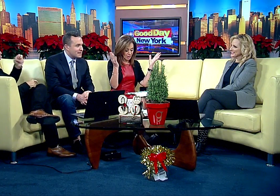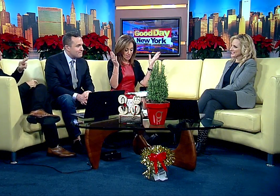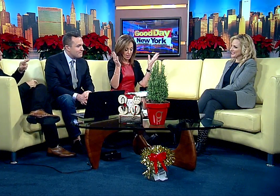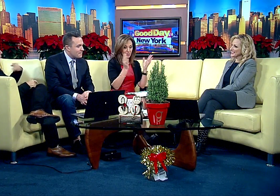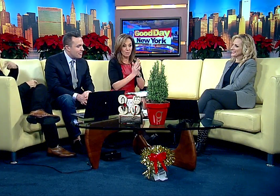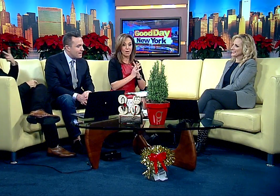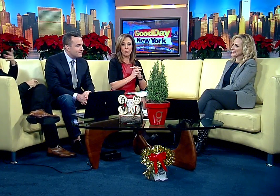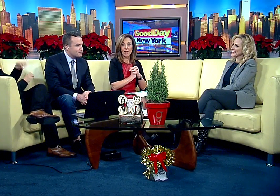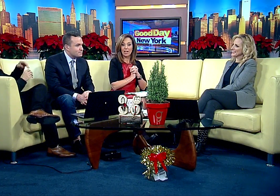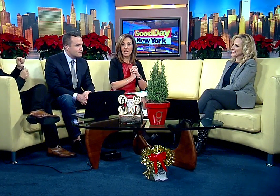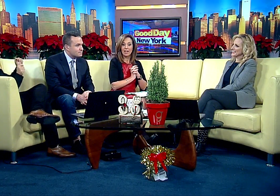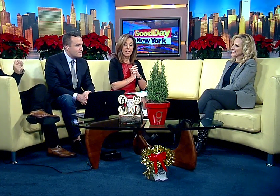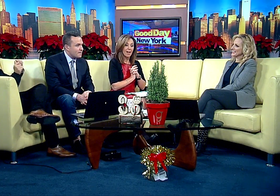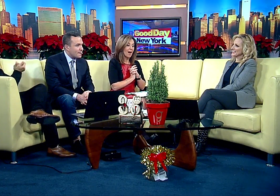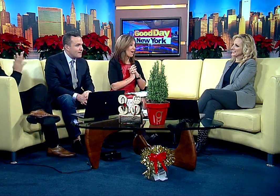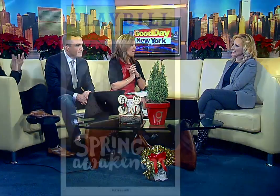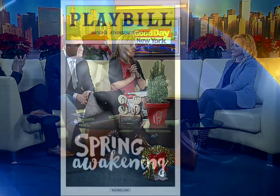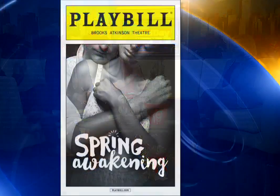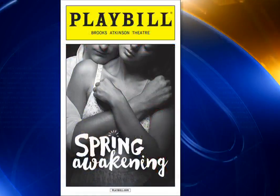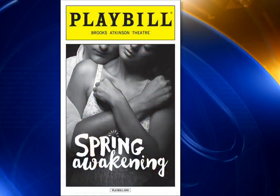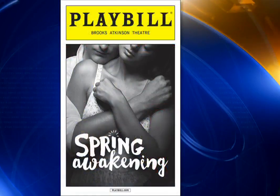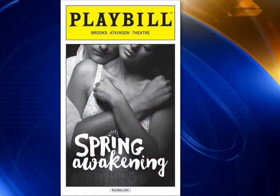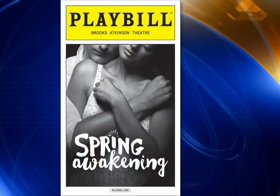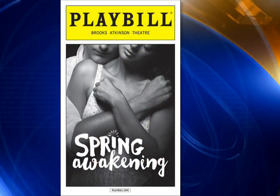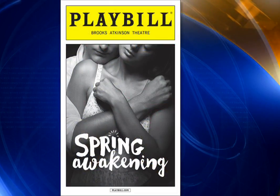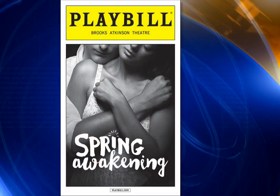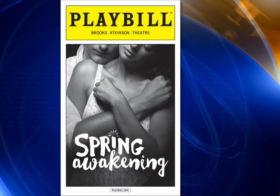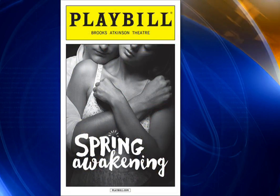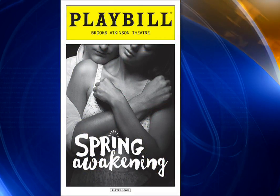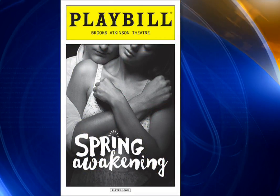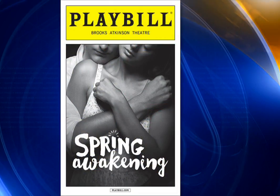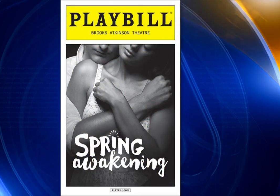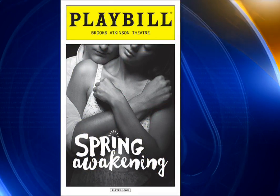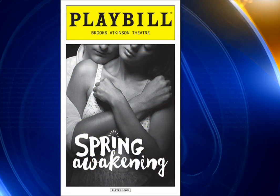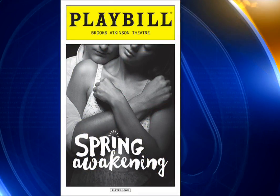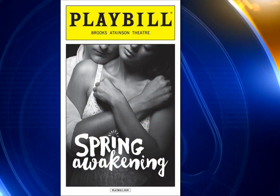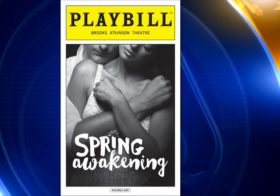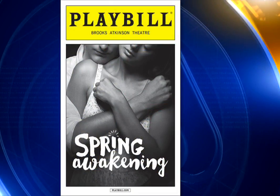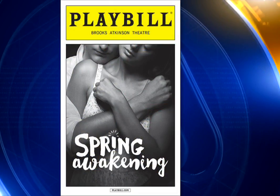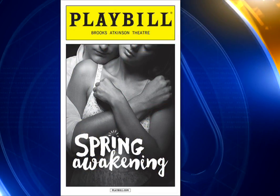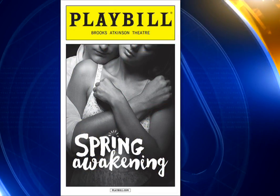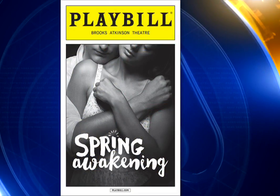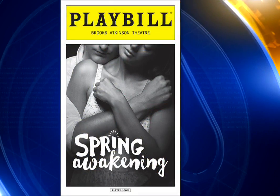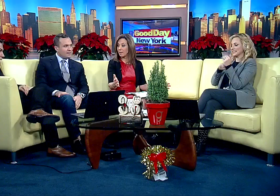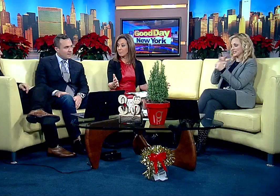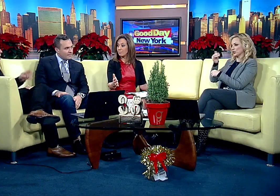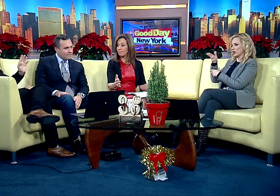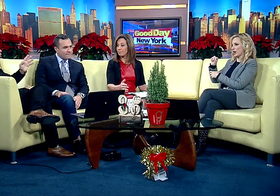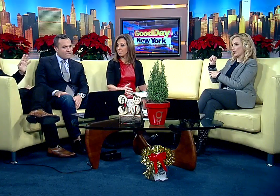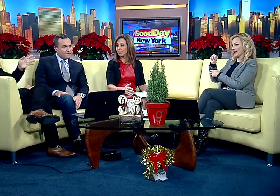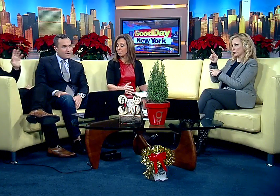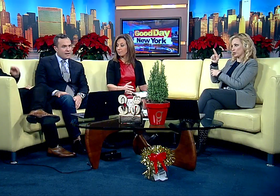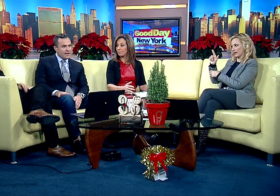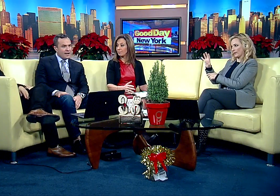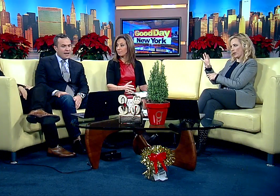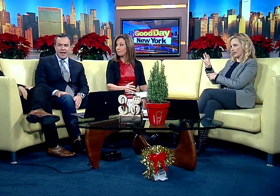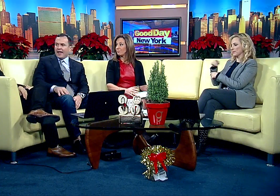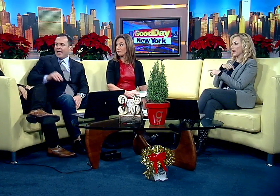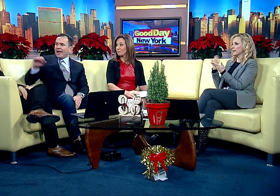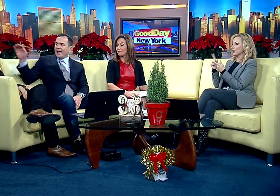see her in Spring Awakening. Now until the end of January, just about, right? Yeah, the end of January the 24th is the closing day of the